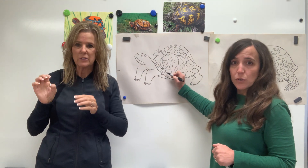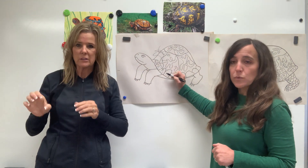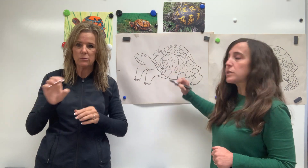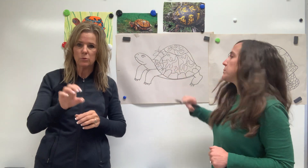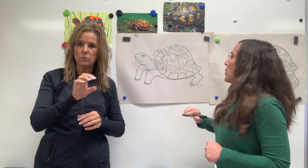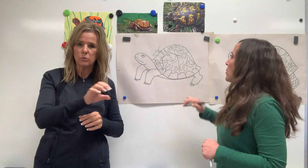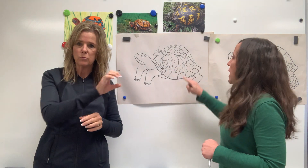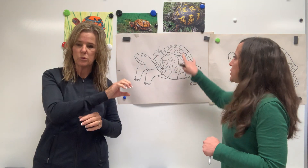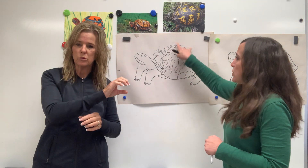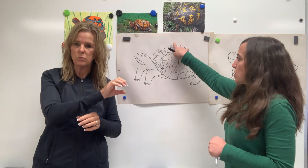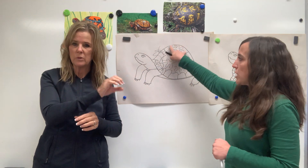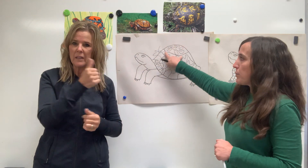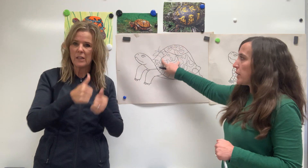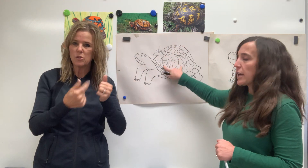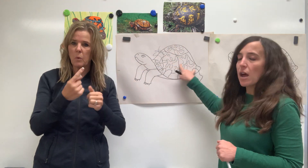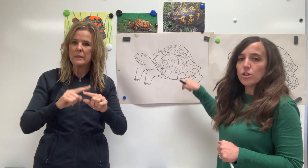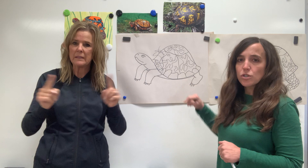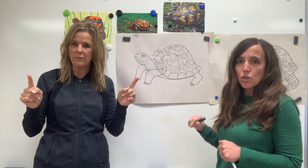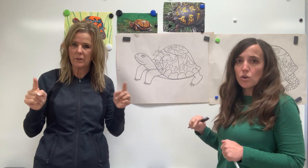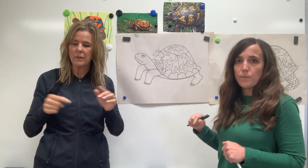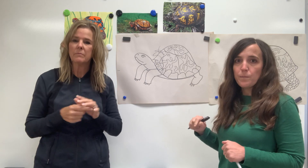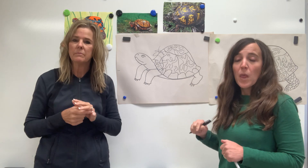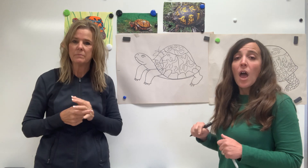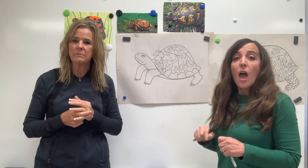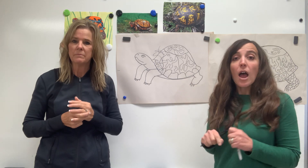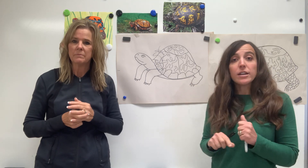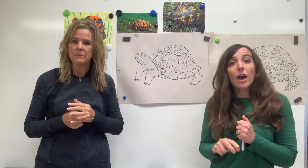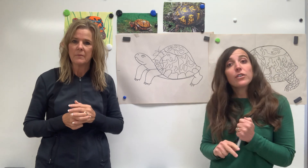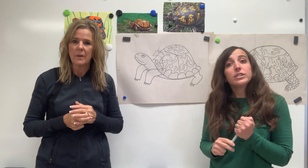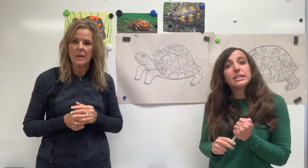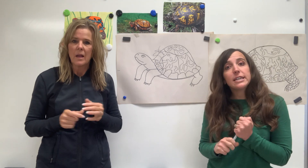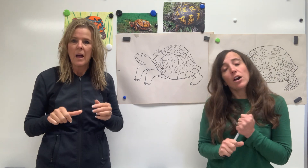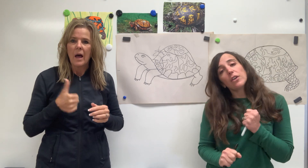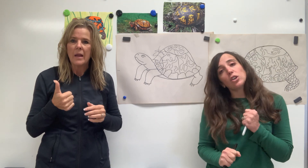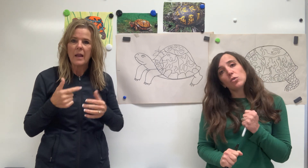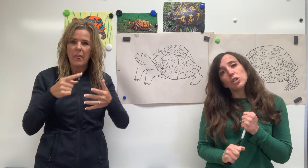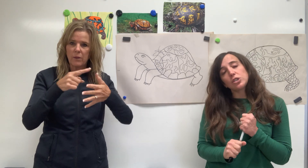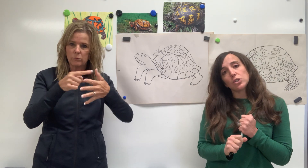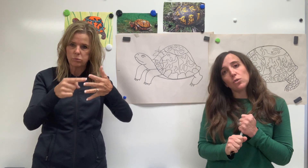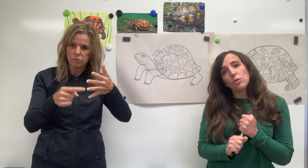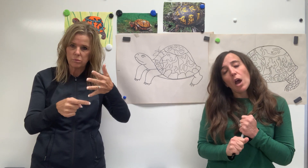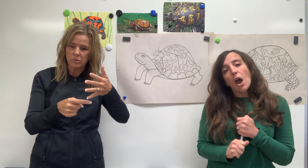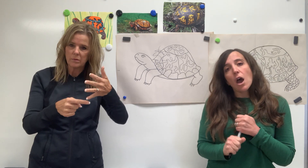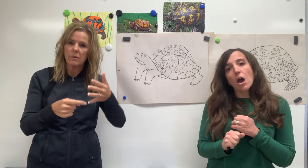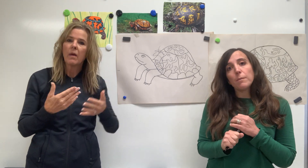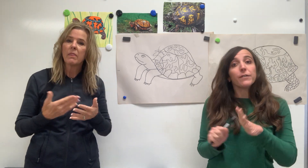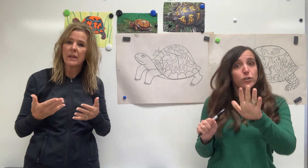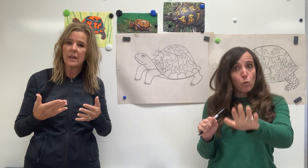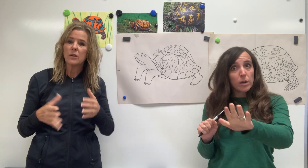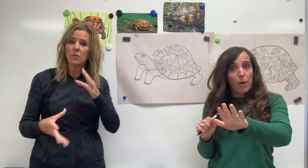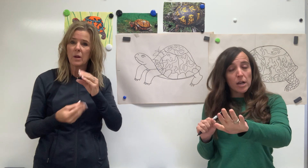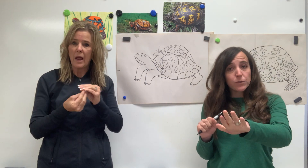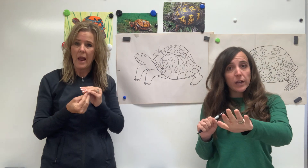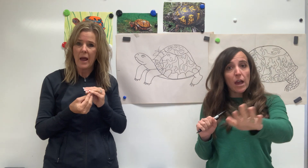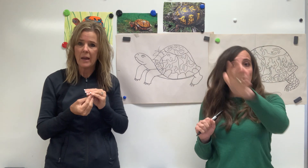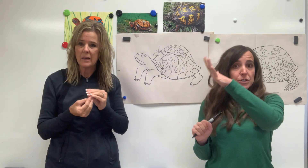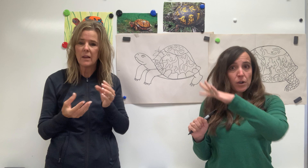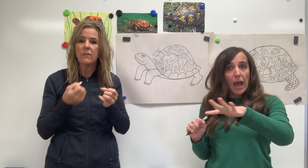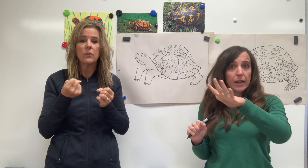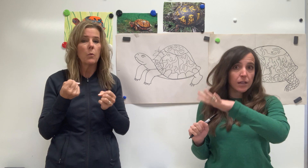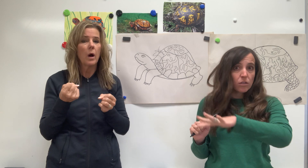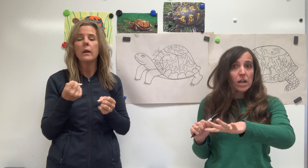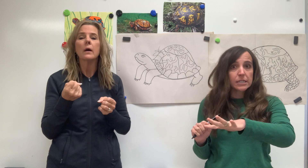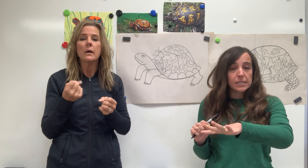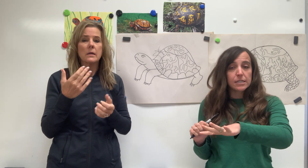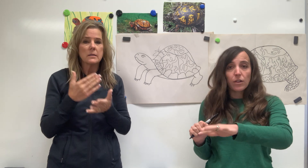of those scoots. Okay, so you're gonna plan out your turtle. Another detail that you could do, if you wanna pause right now because